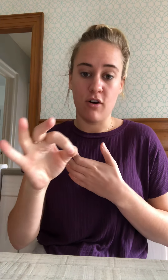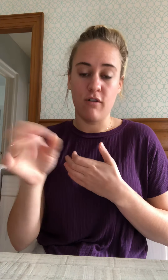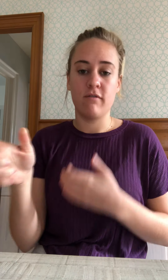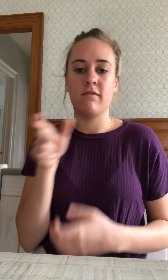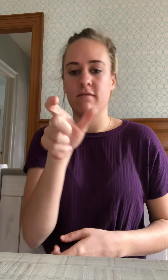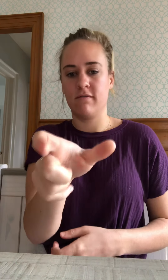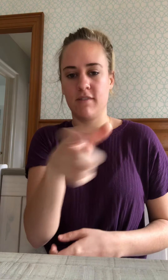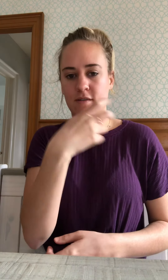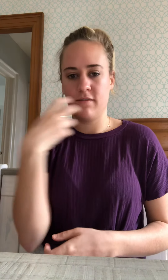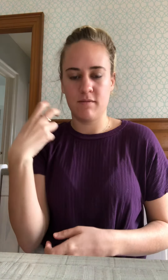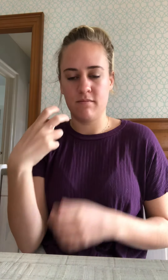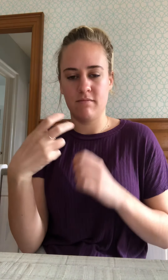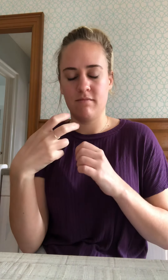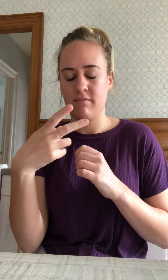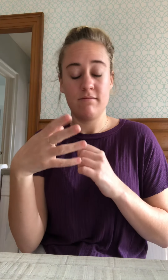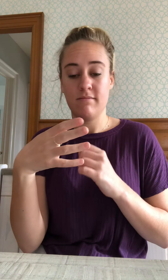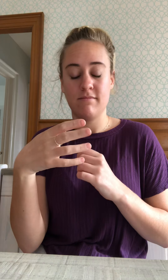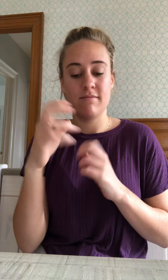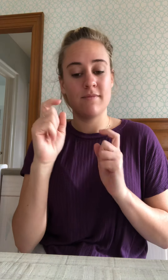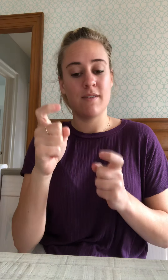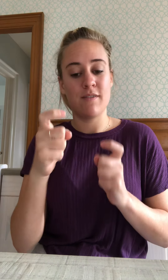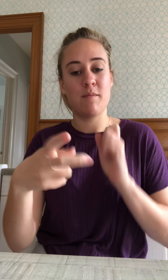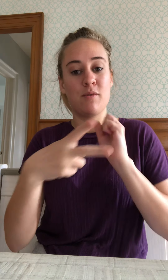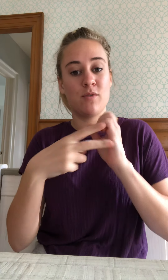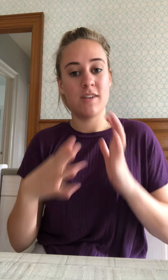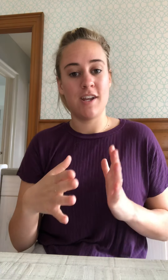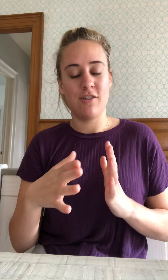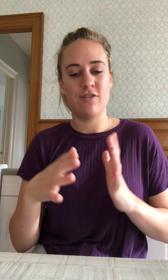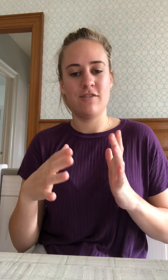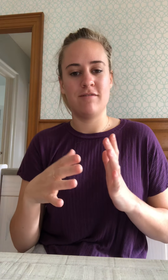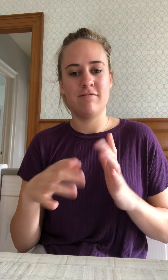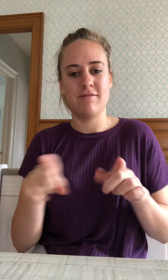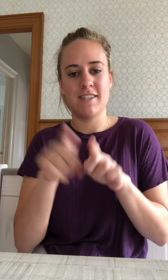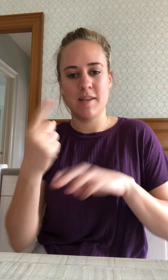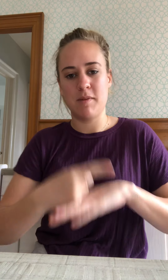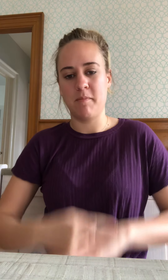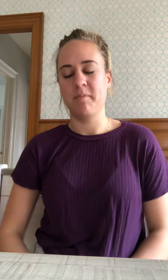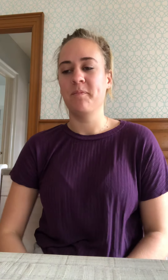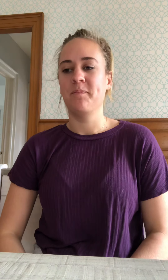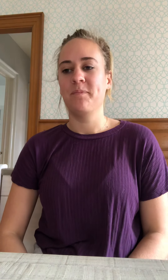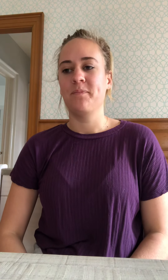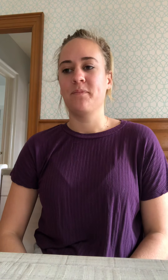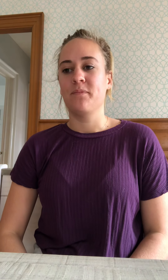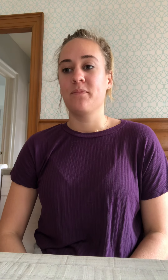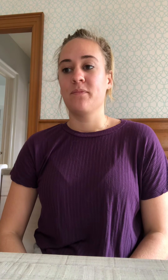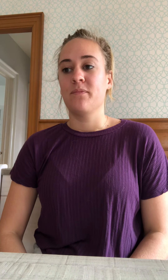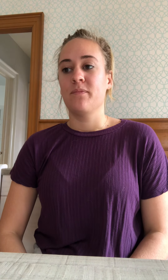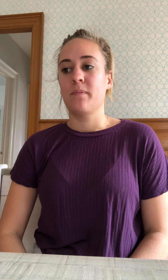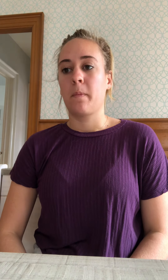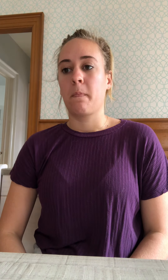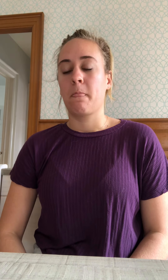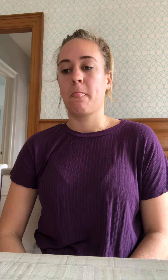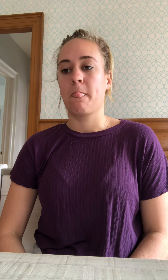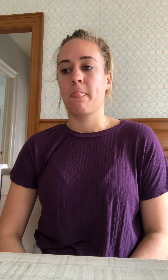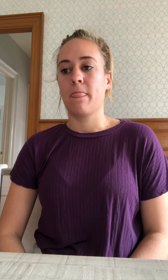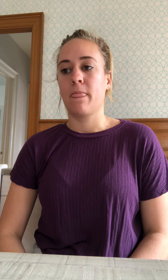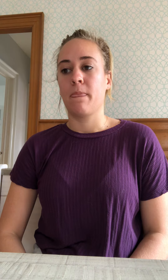A sample retention schedule is what I use, or by sample I mean